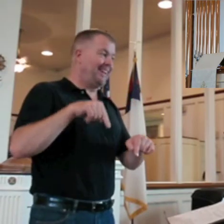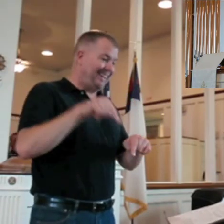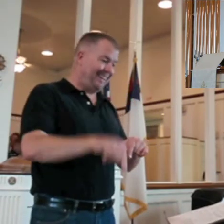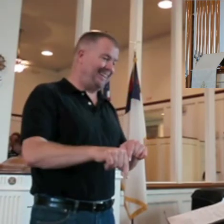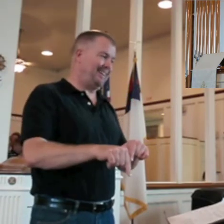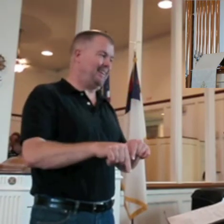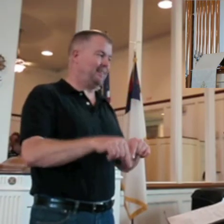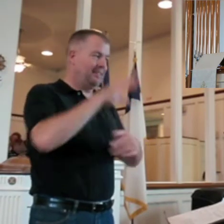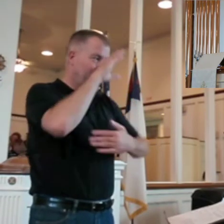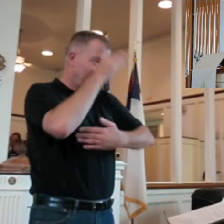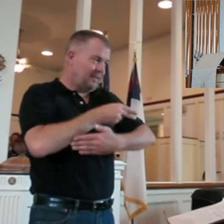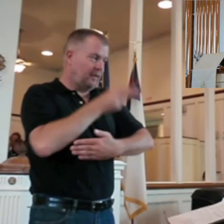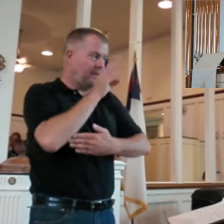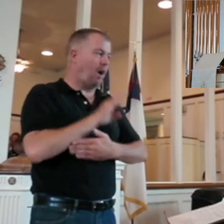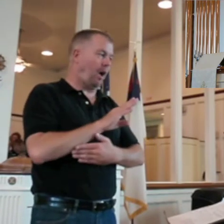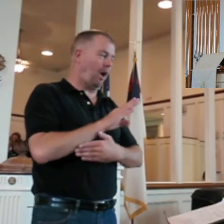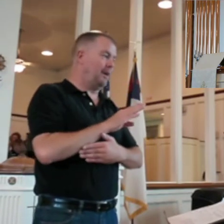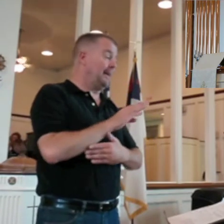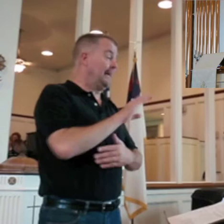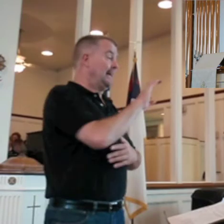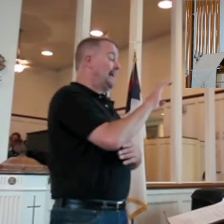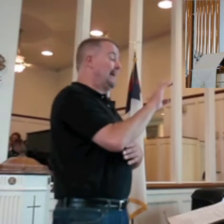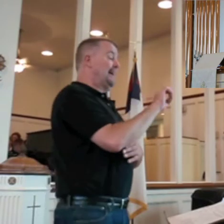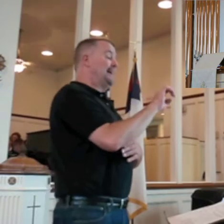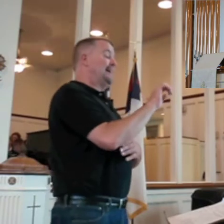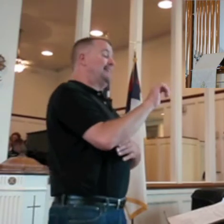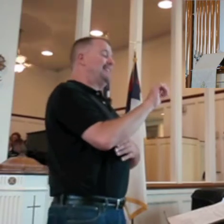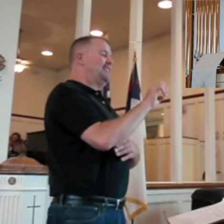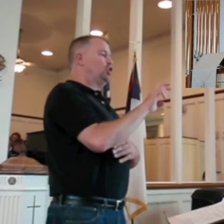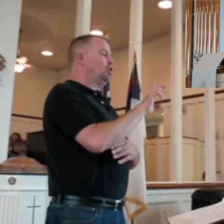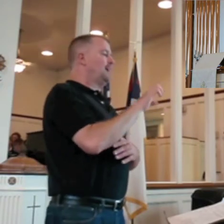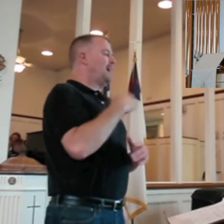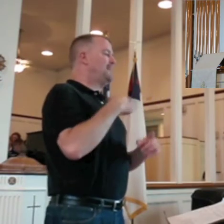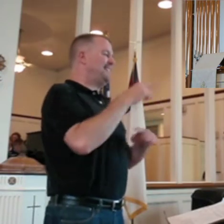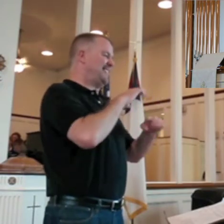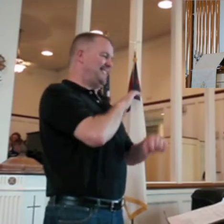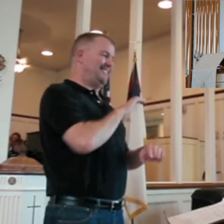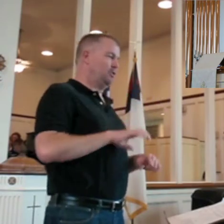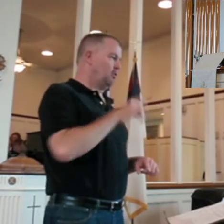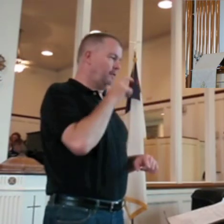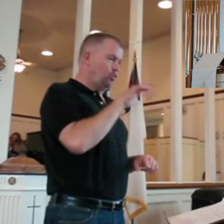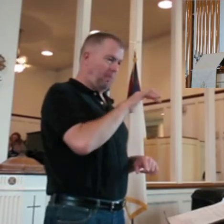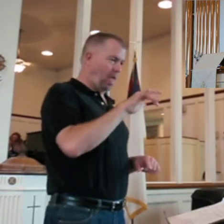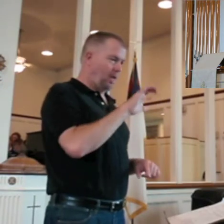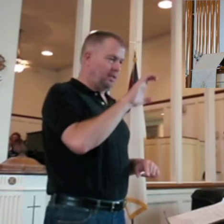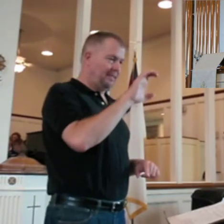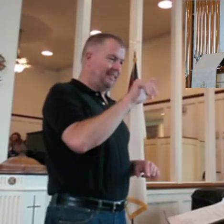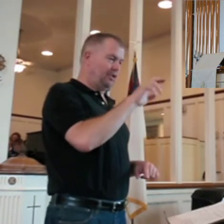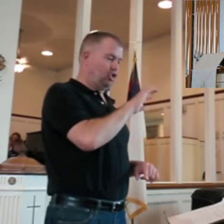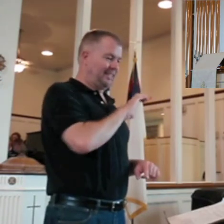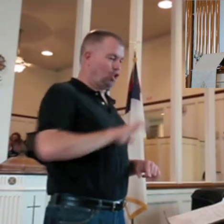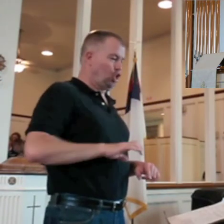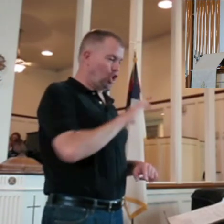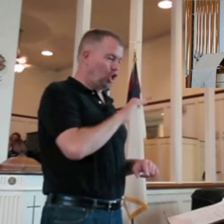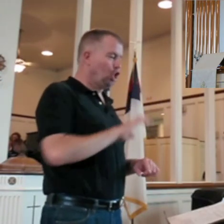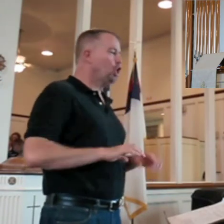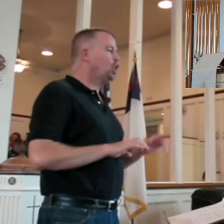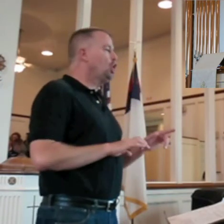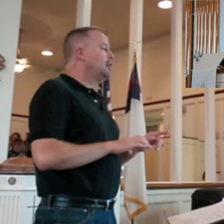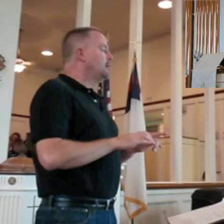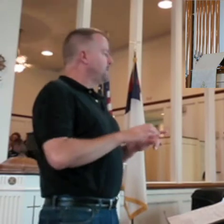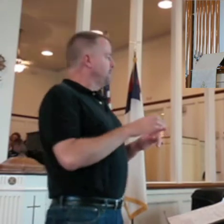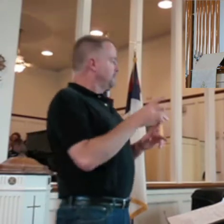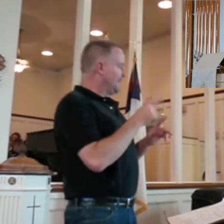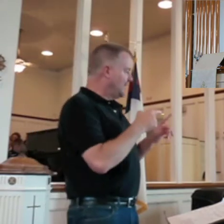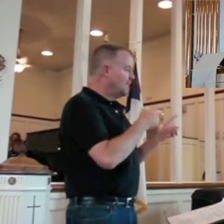shepherds when Jesus was born. Caesar claimed those titles, Son of God, Prince of Peace, and Savior of the World,